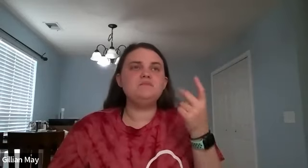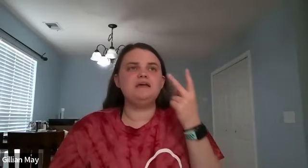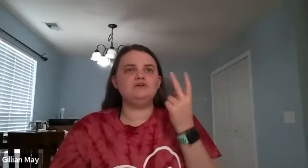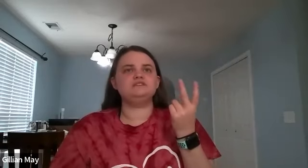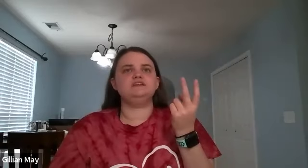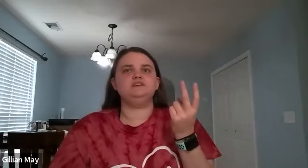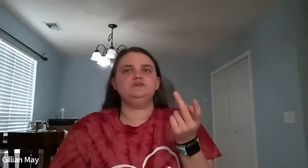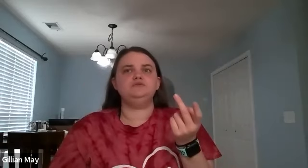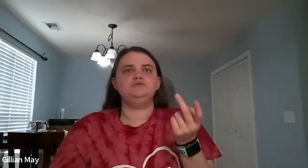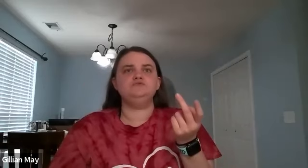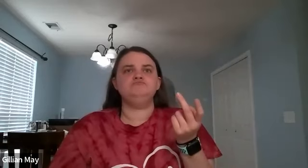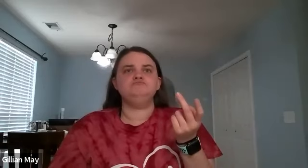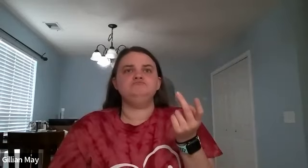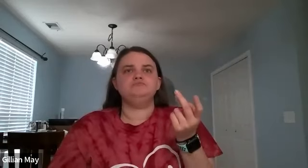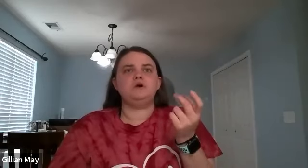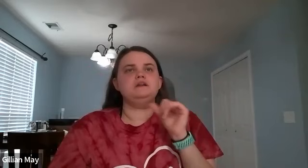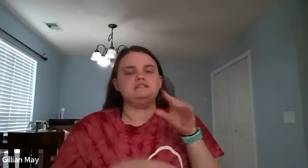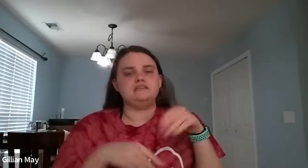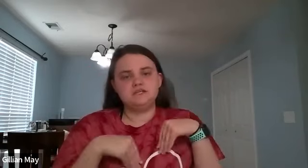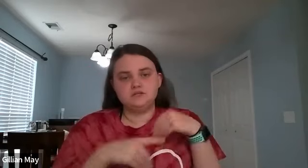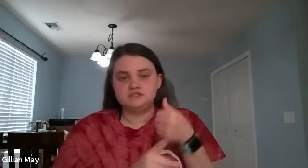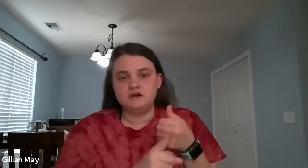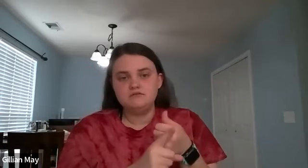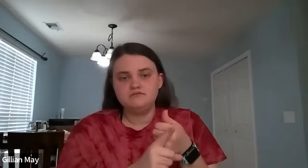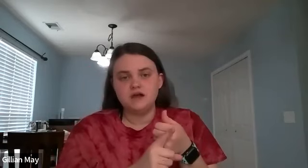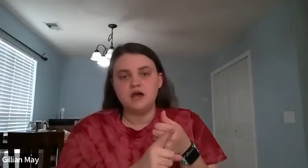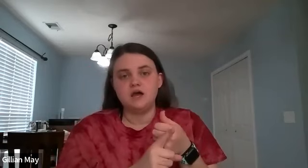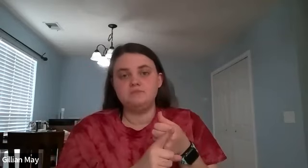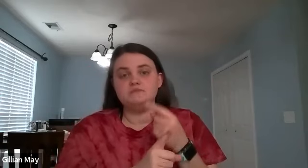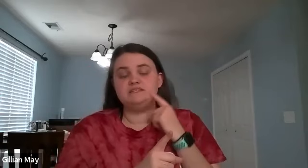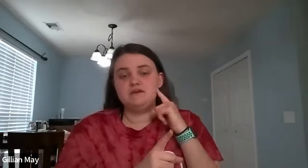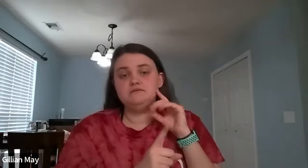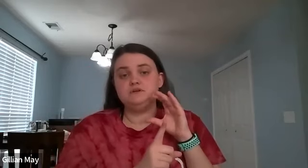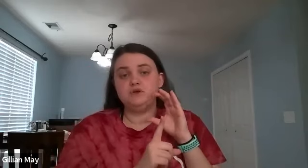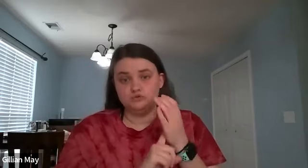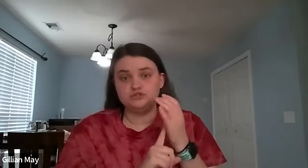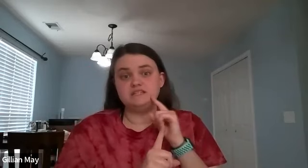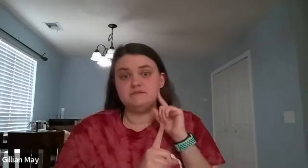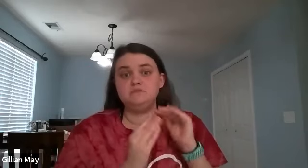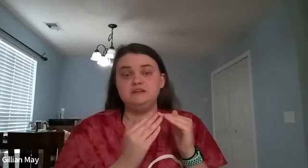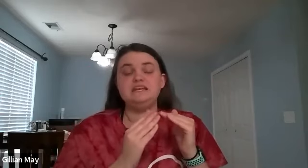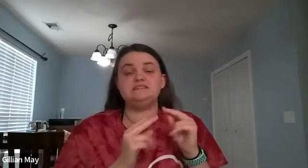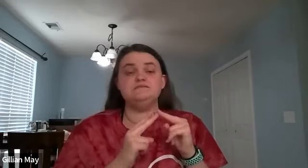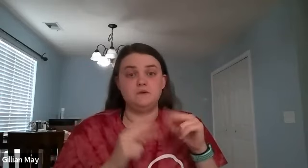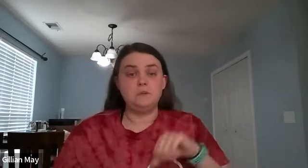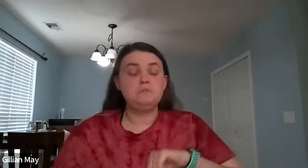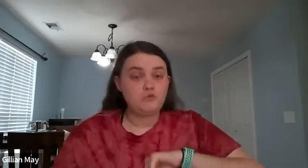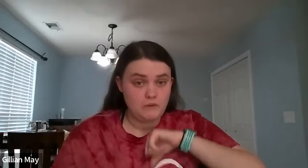it looks like you aren't accepting yourself. The deaf culture and deaf community is a very